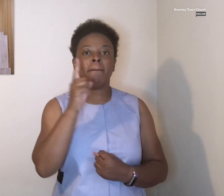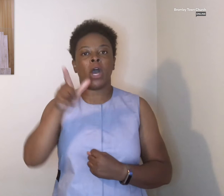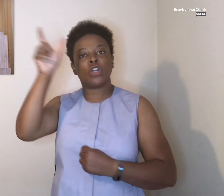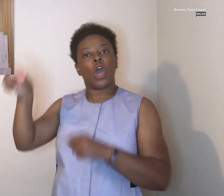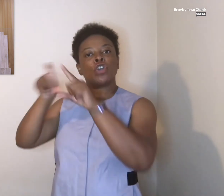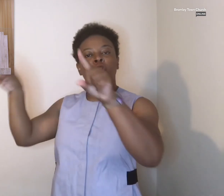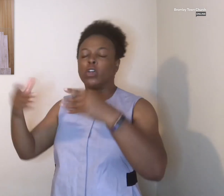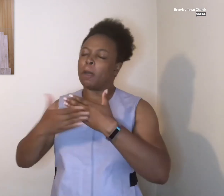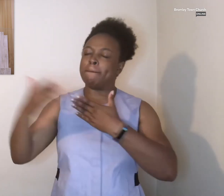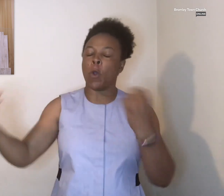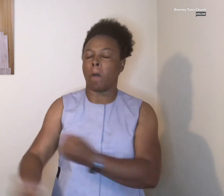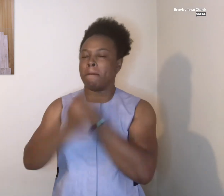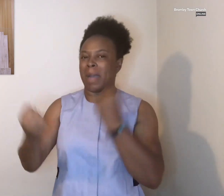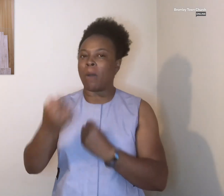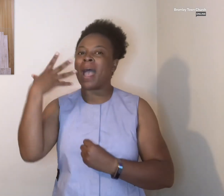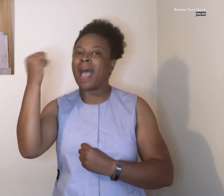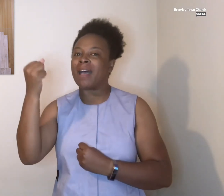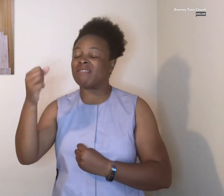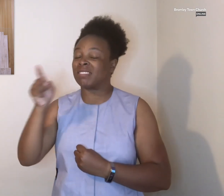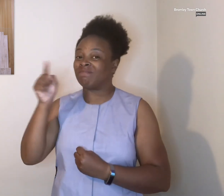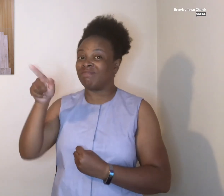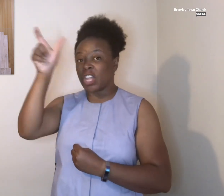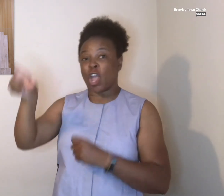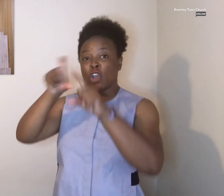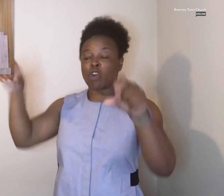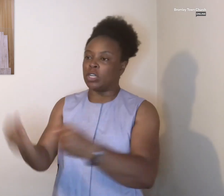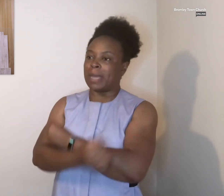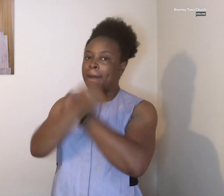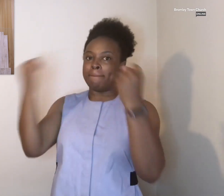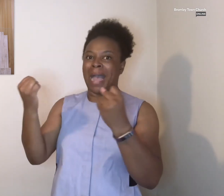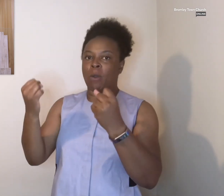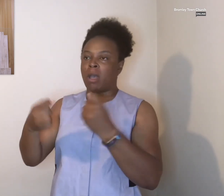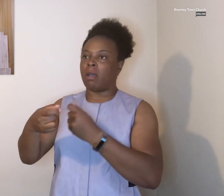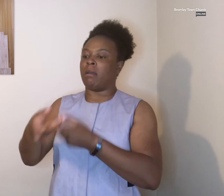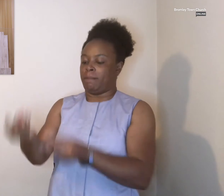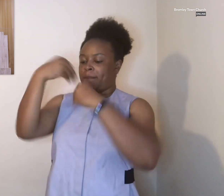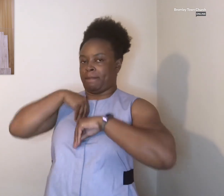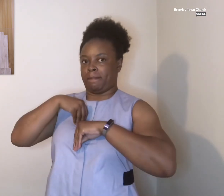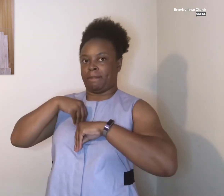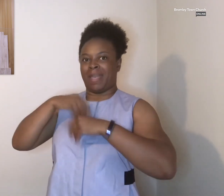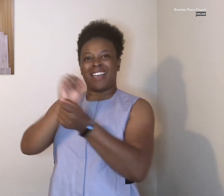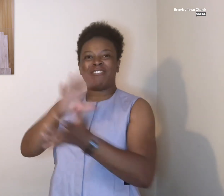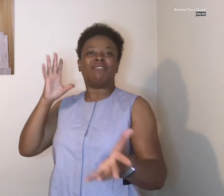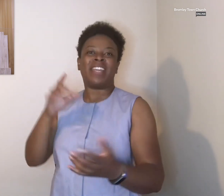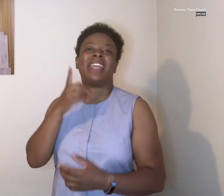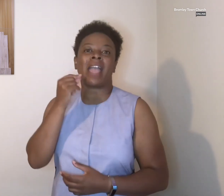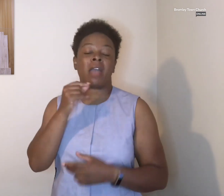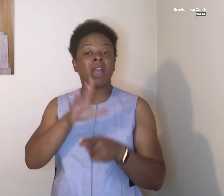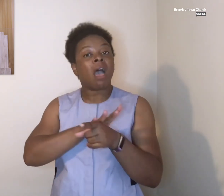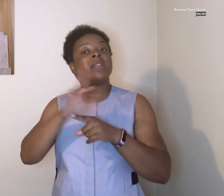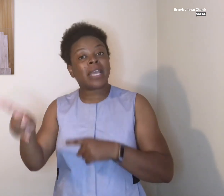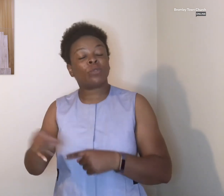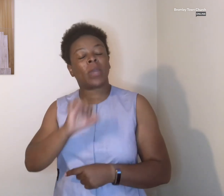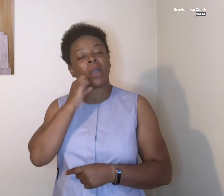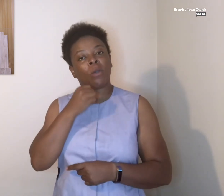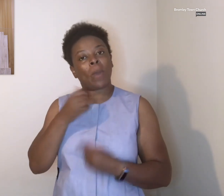that power can set us free. And next week, we're going to be looking at that power as we look at the work of the cross.